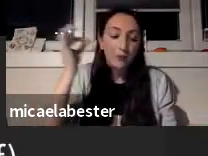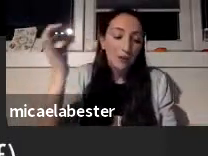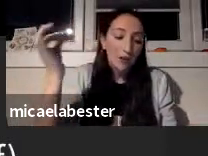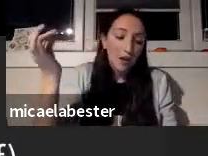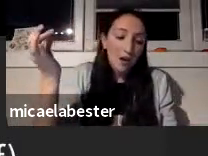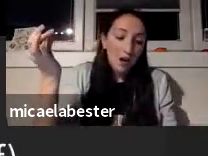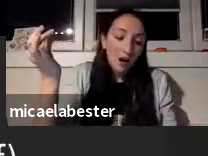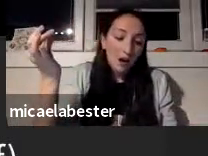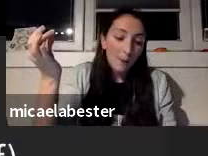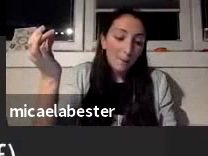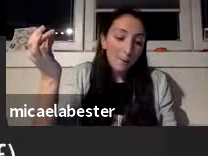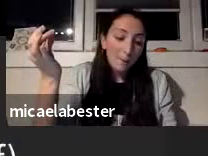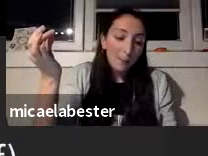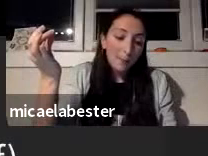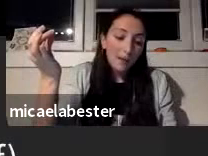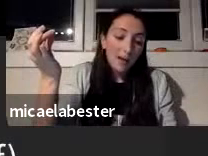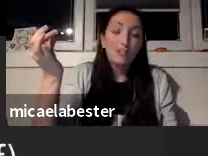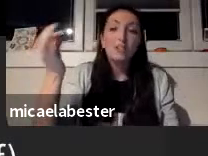together.